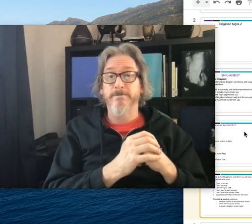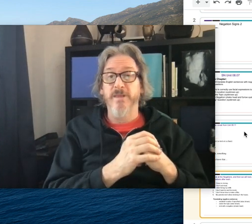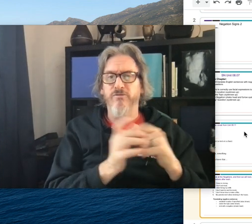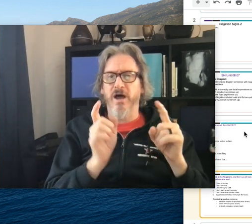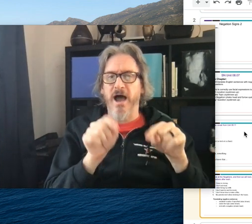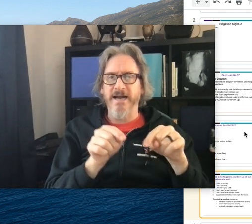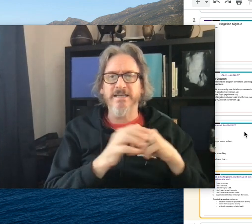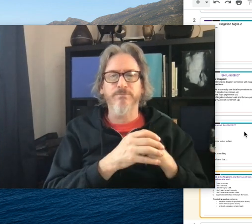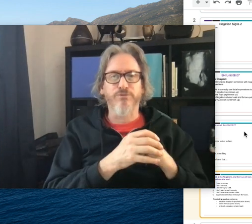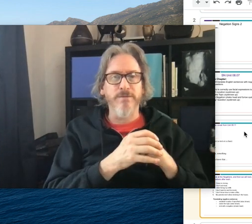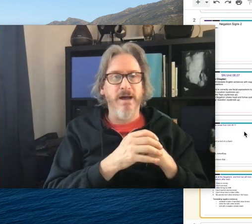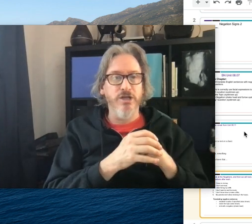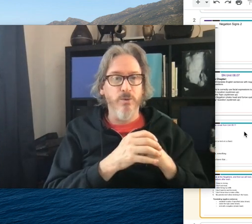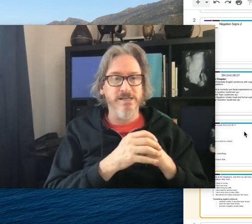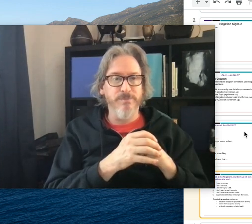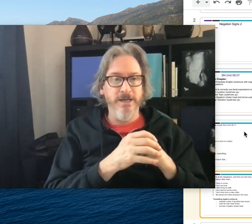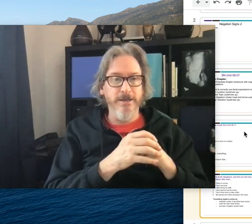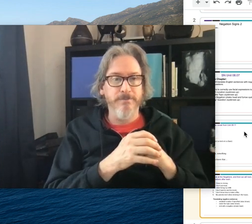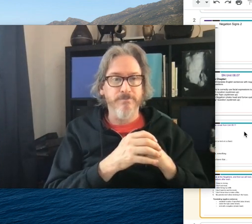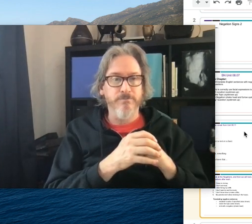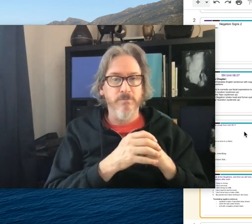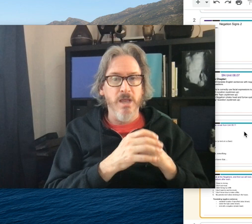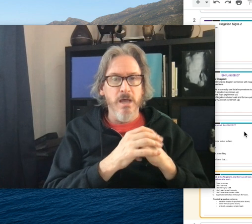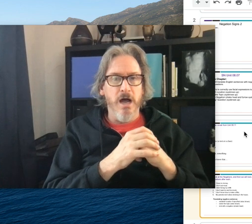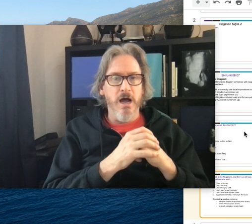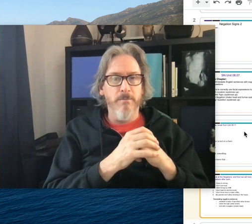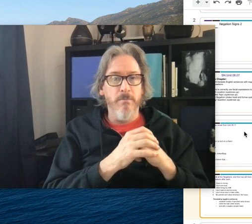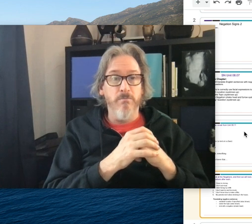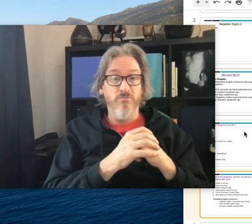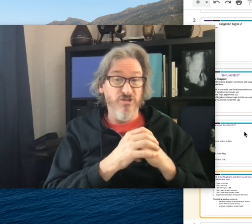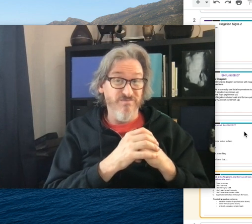I didn't bring my USB.